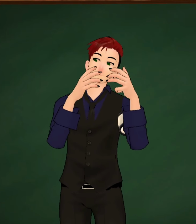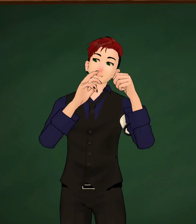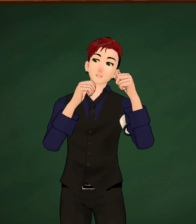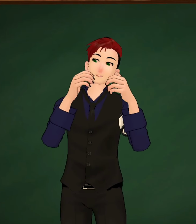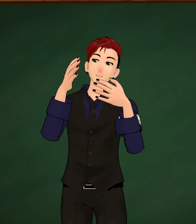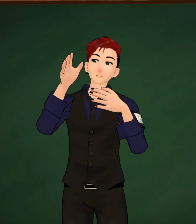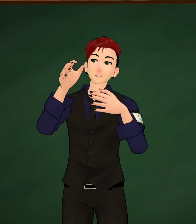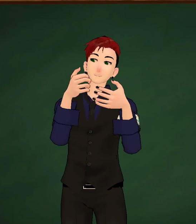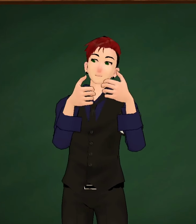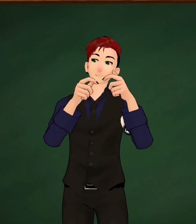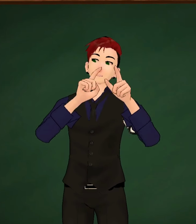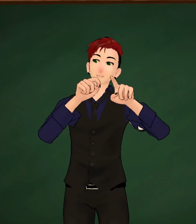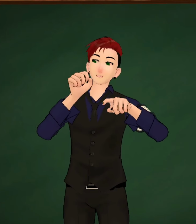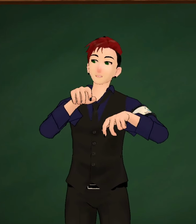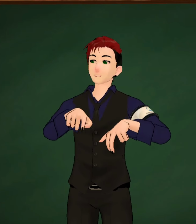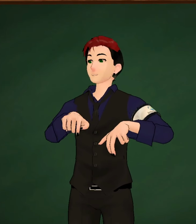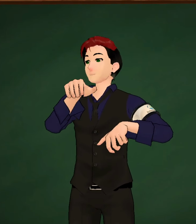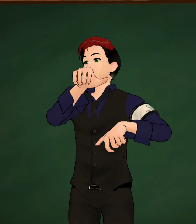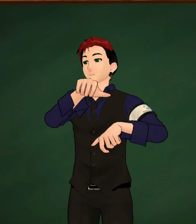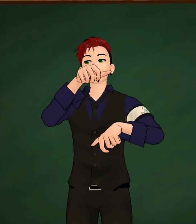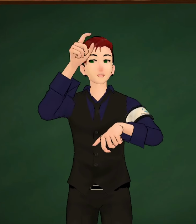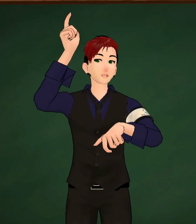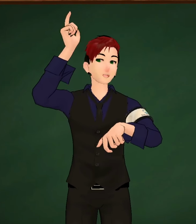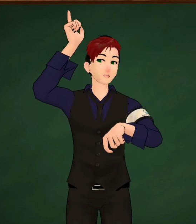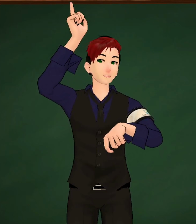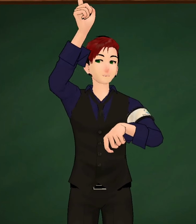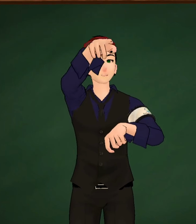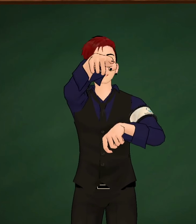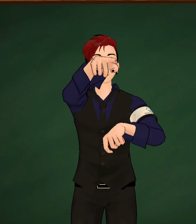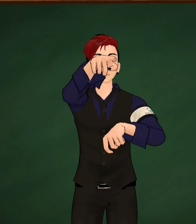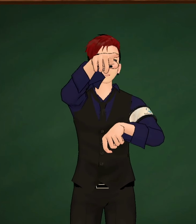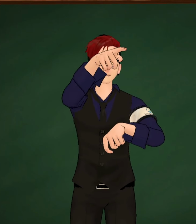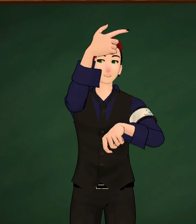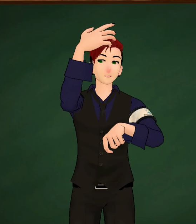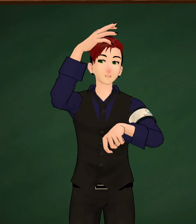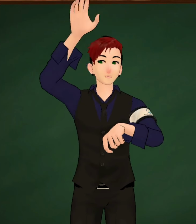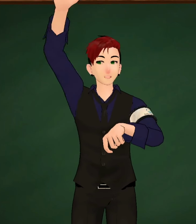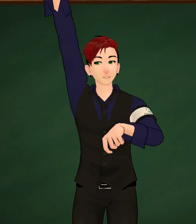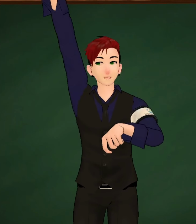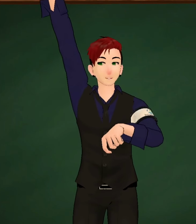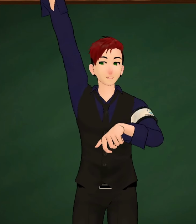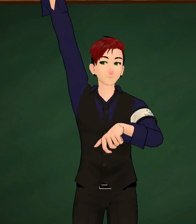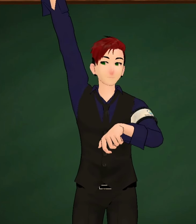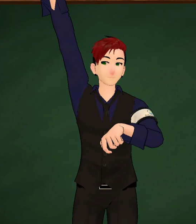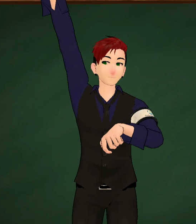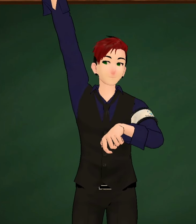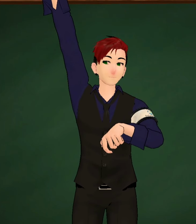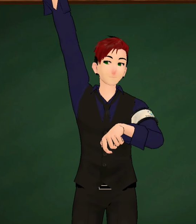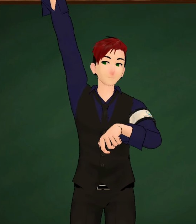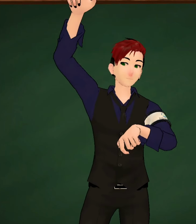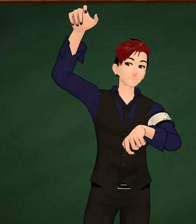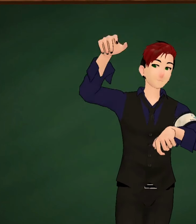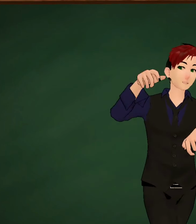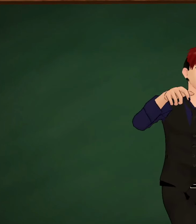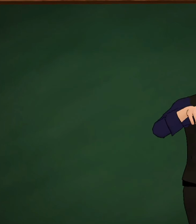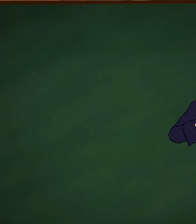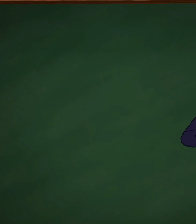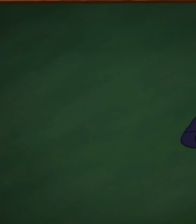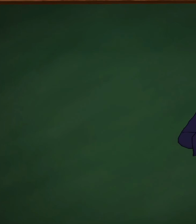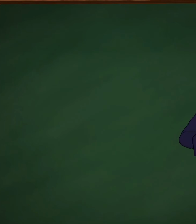But hopefully that at least mostly answers your question. Dragon Riders, I know you also had your hand up. Yes, correctly. I Post. was